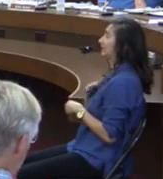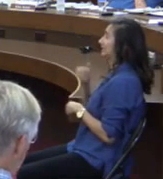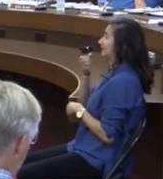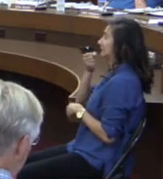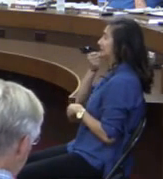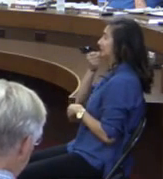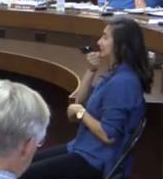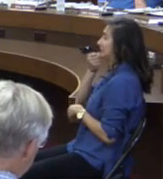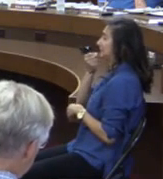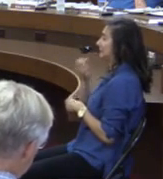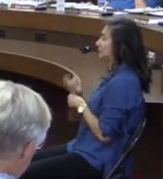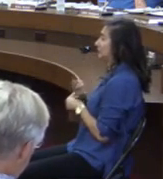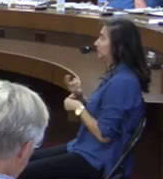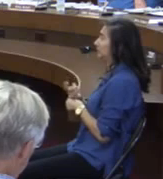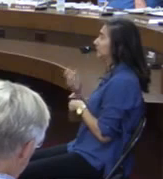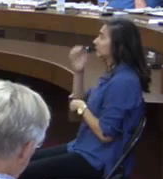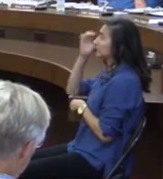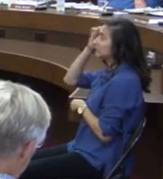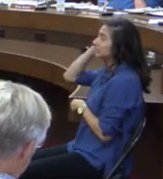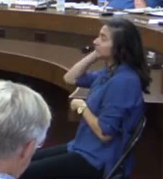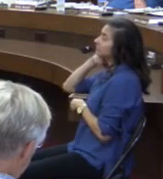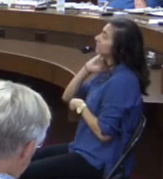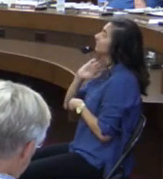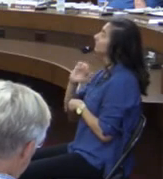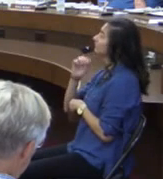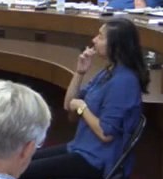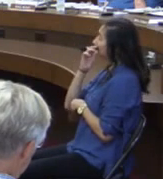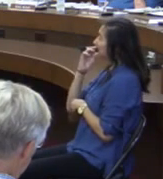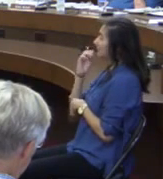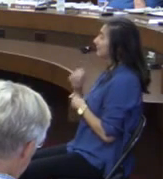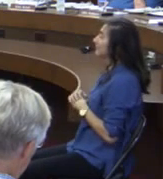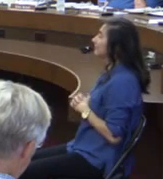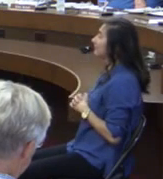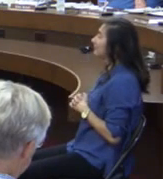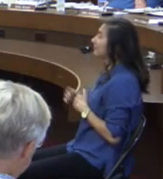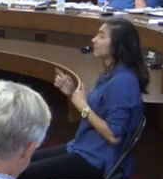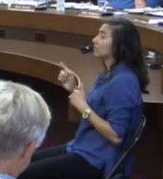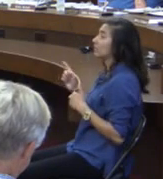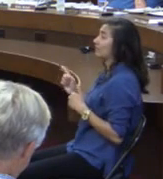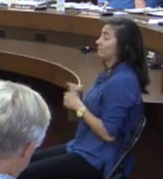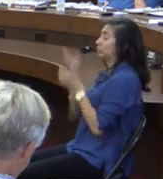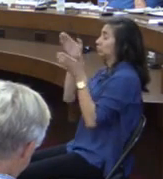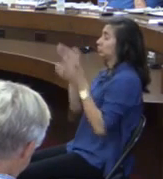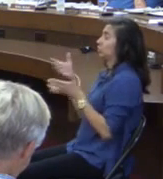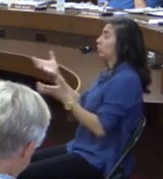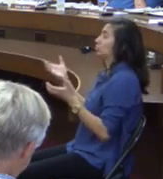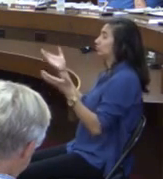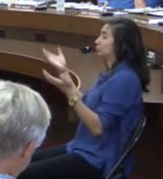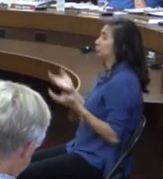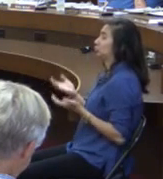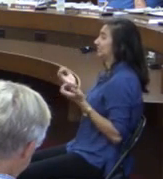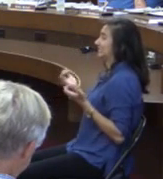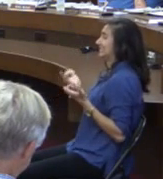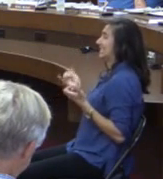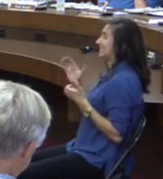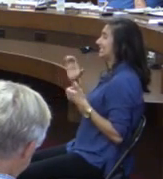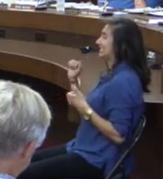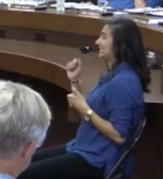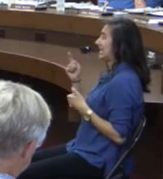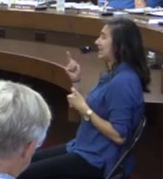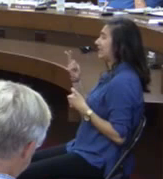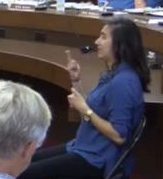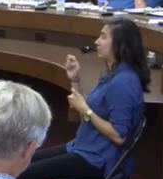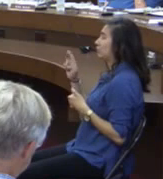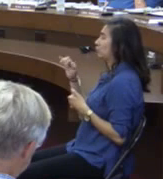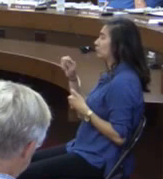the microphone, please. Great. Thank you. Our first person that I'd like to introduce is Catherine. Stand